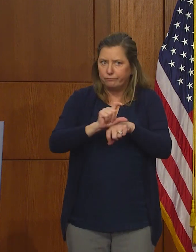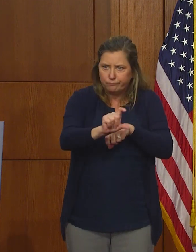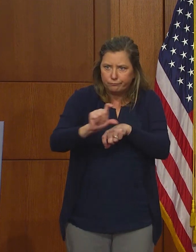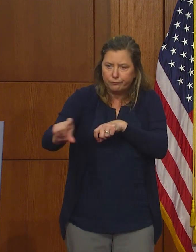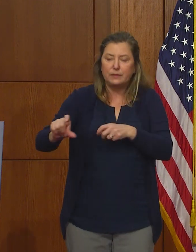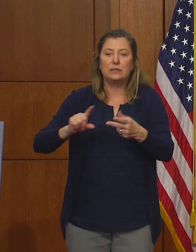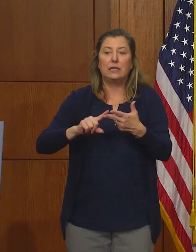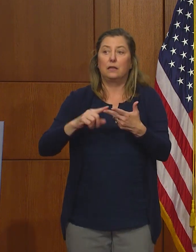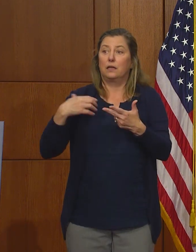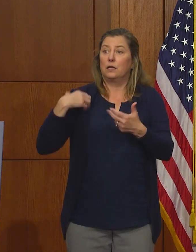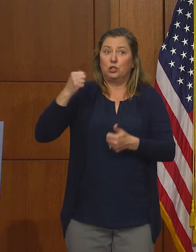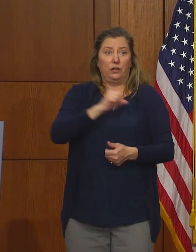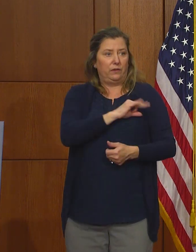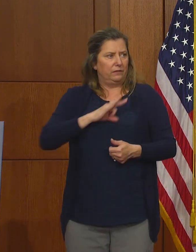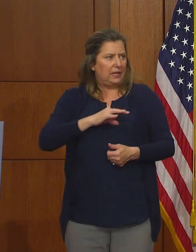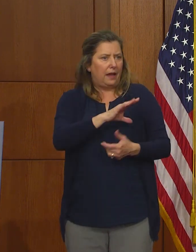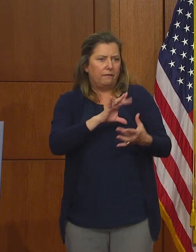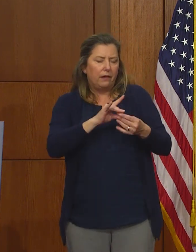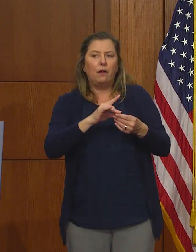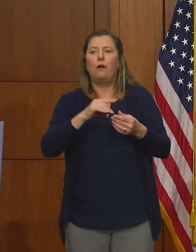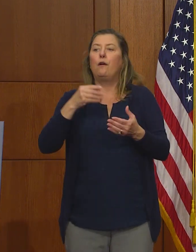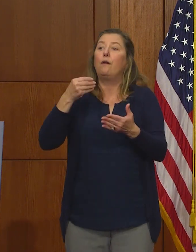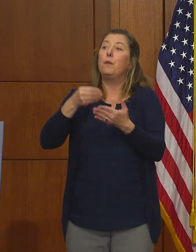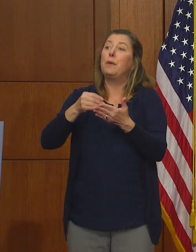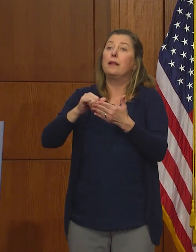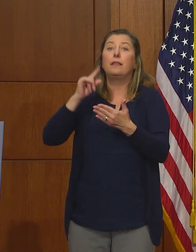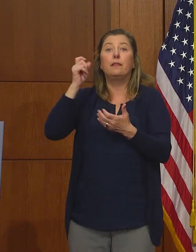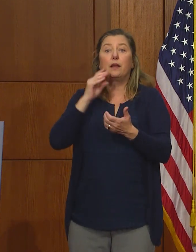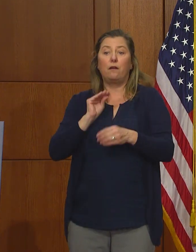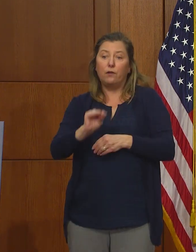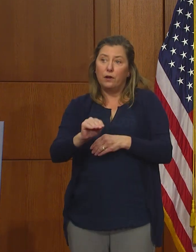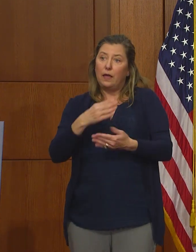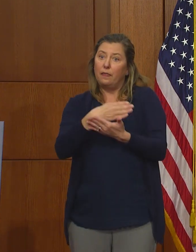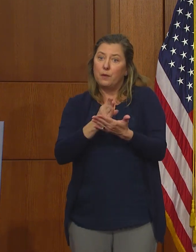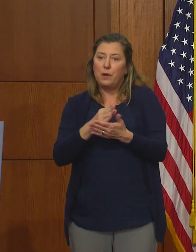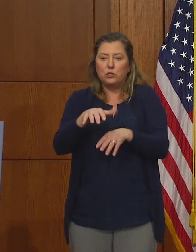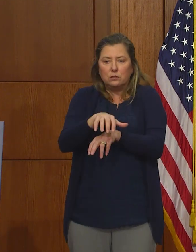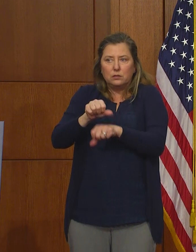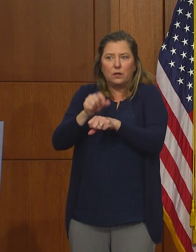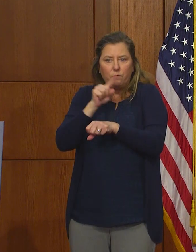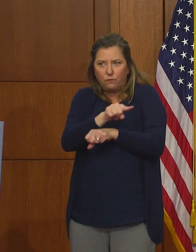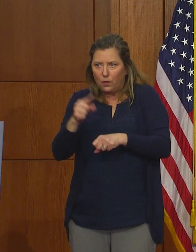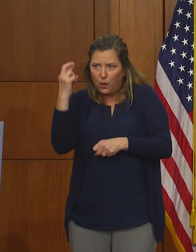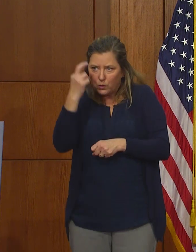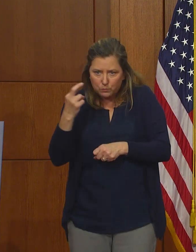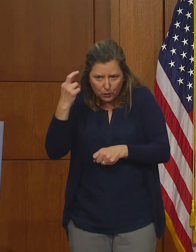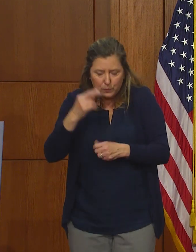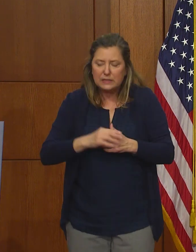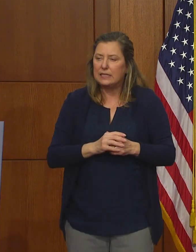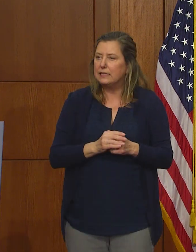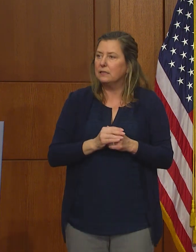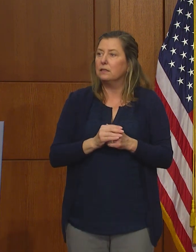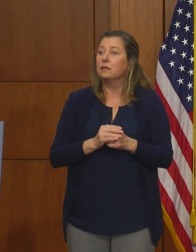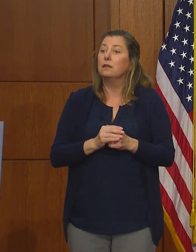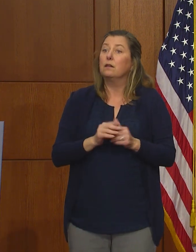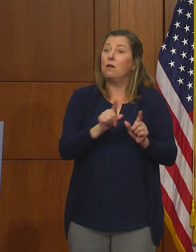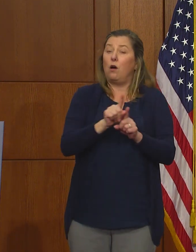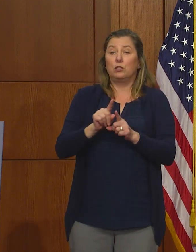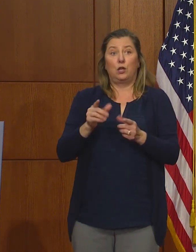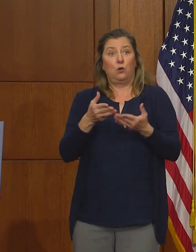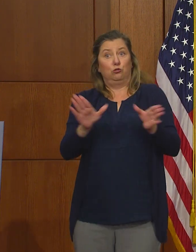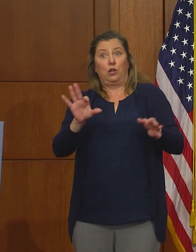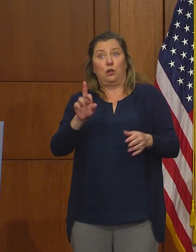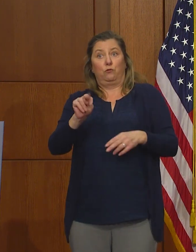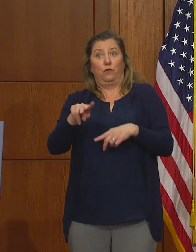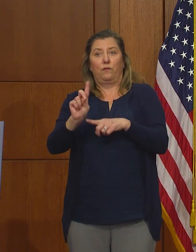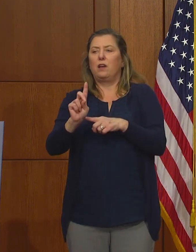Chief of Staff talk about there's some monies the governor has put in the budget that can be set aside for those purposes. And in addition, our general fund